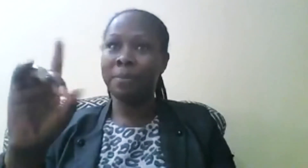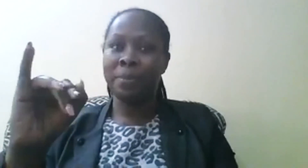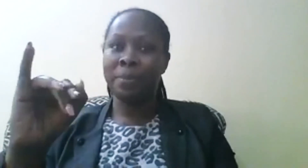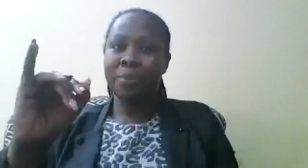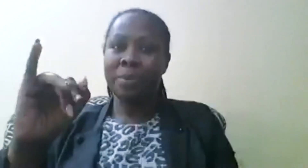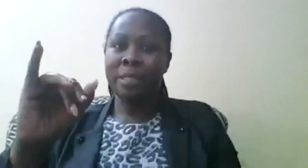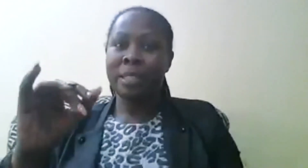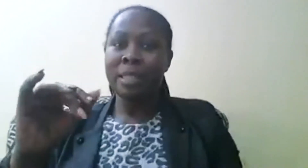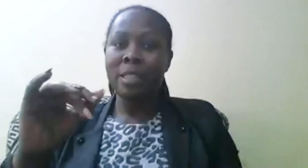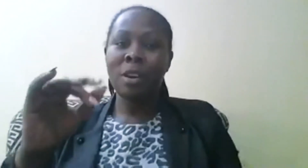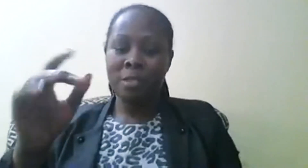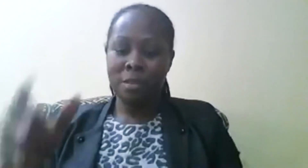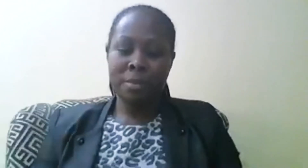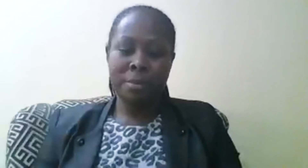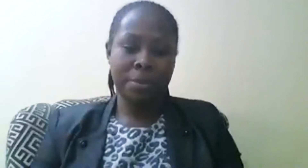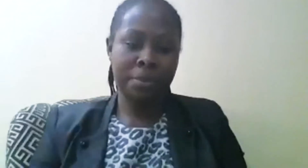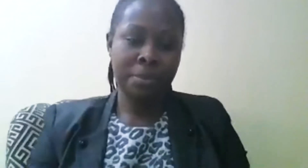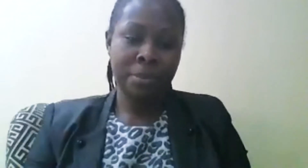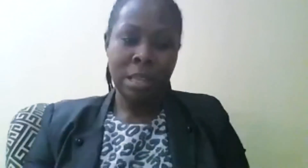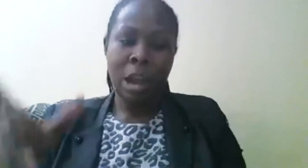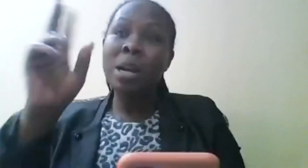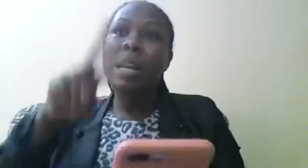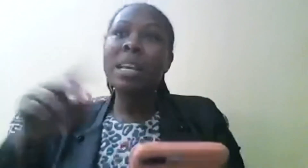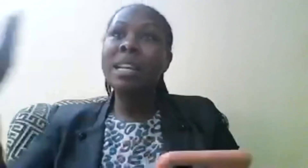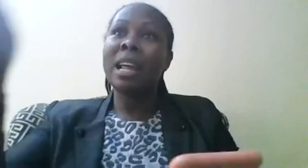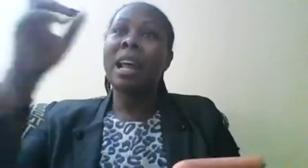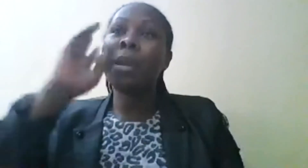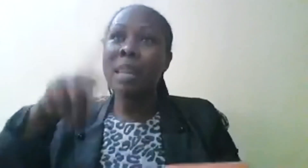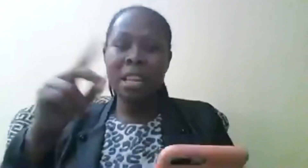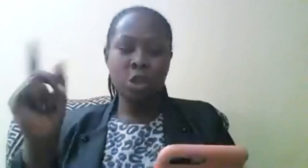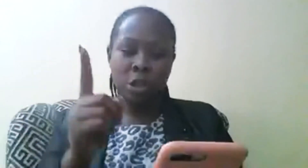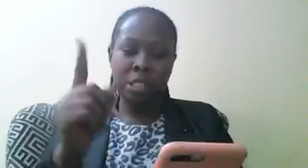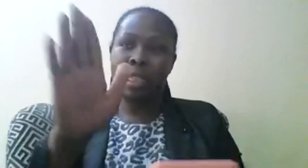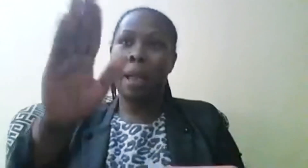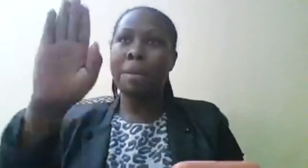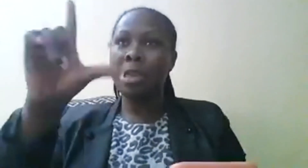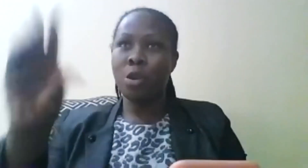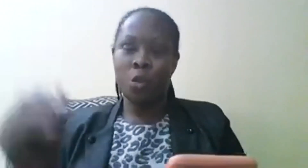We have Dr. Shide Oluje. I will read it short.